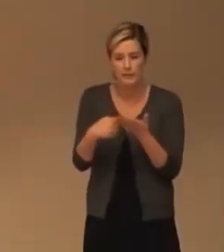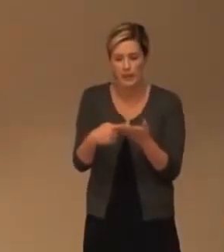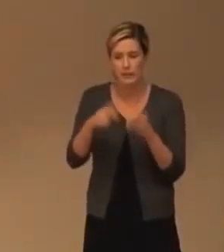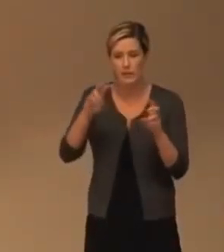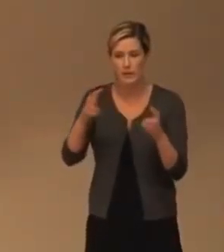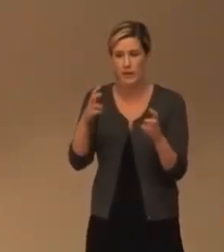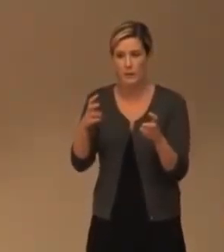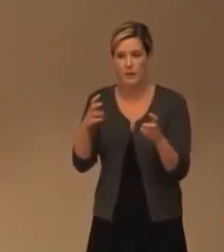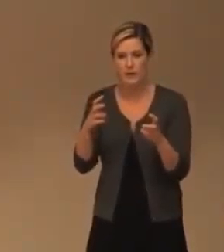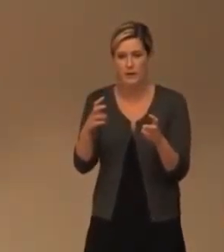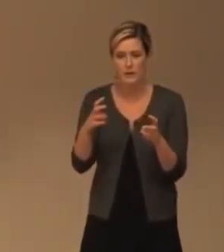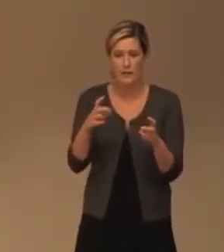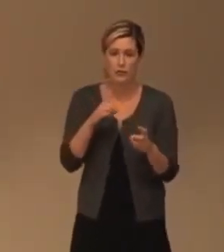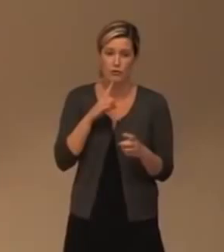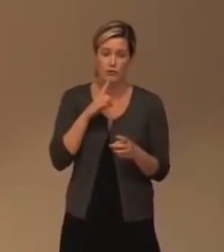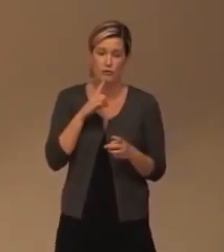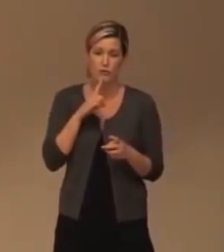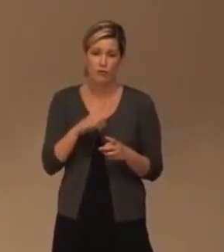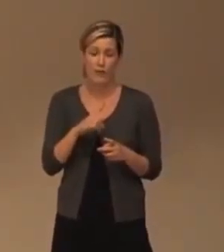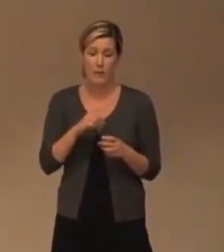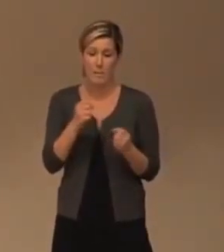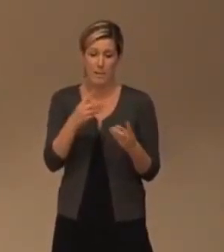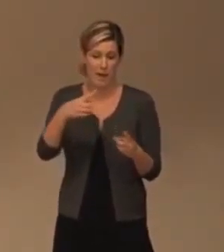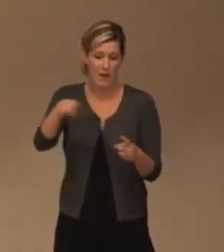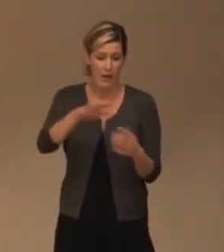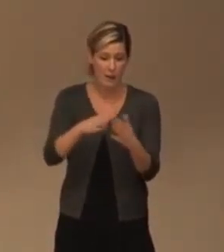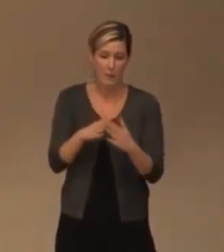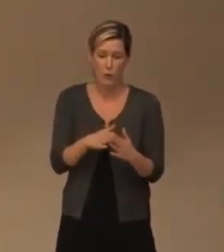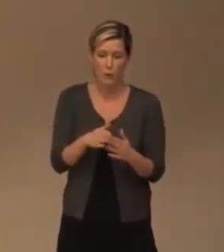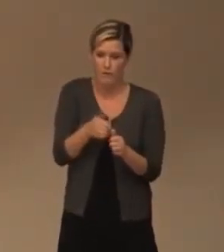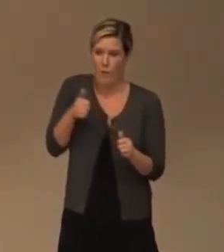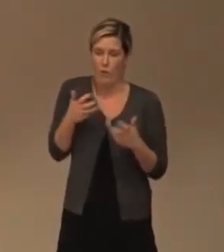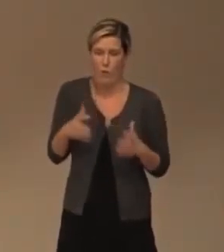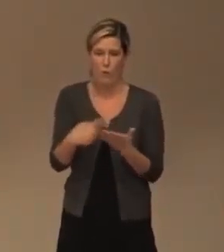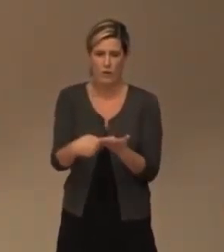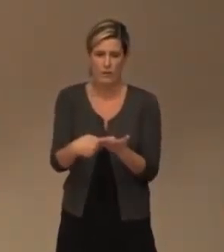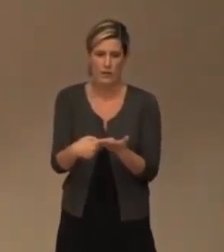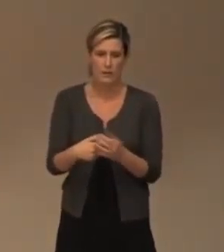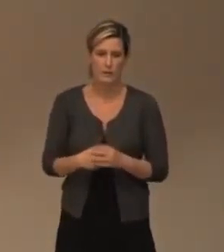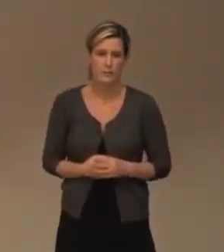topics that, frankly, many communities don't want to discuss.